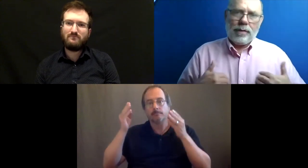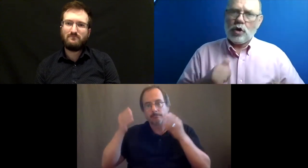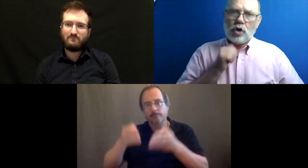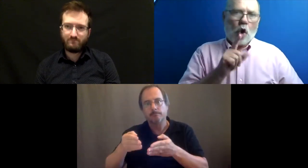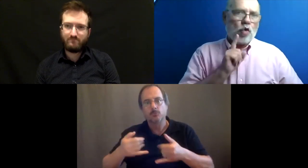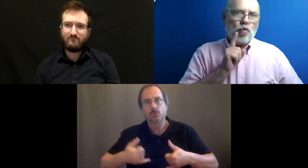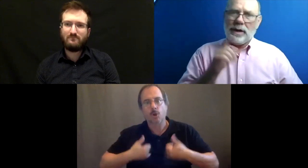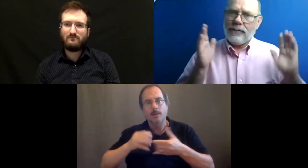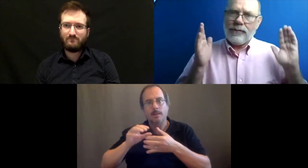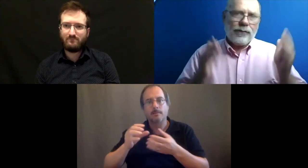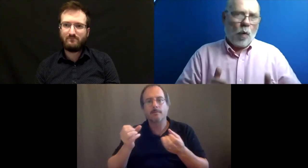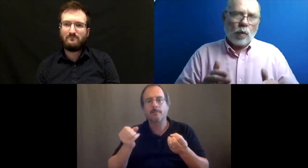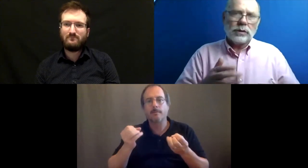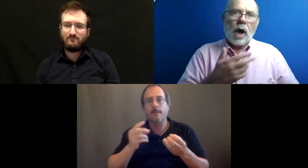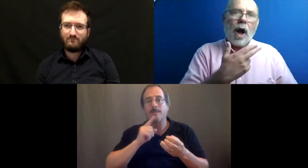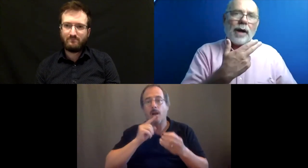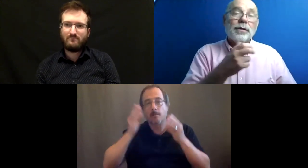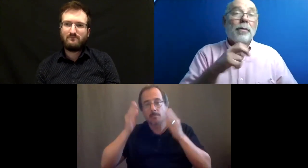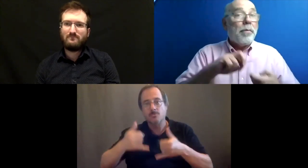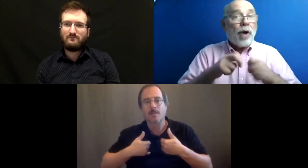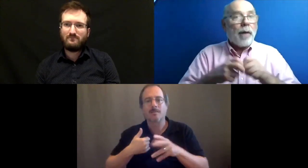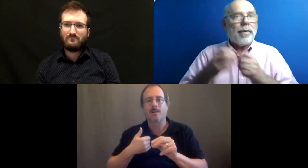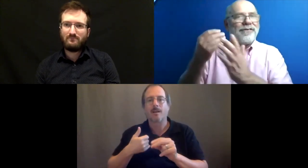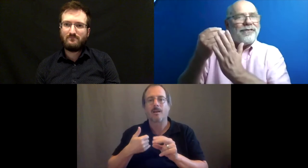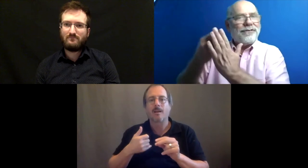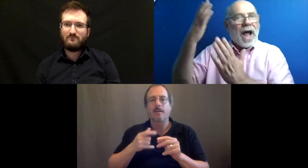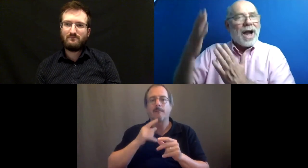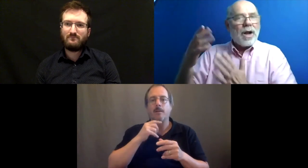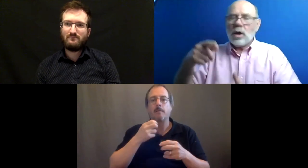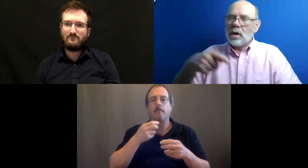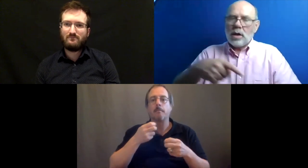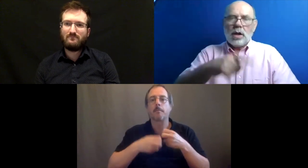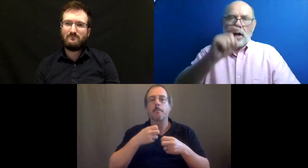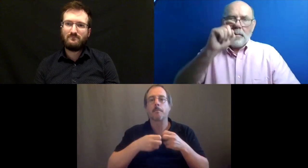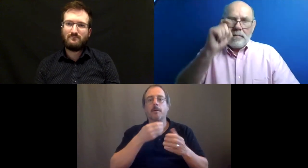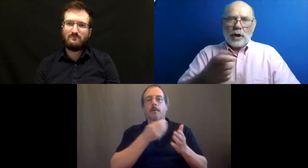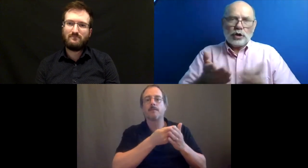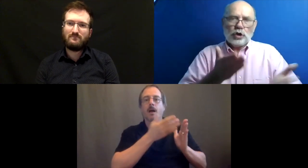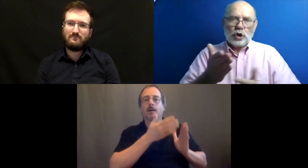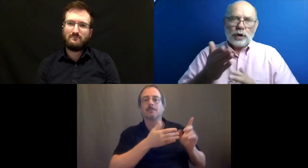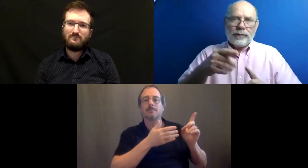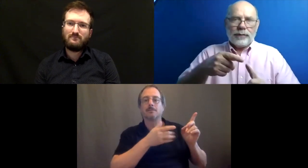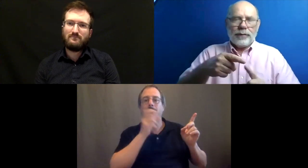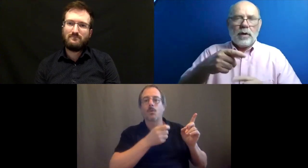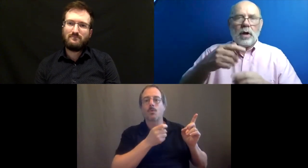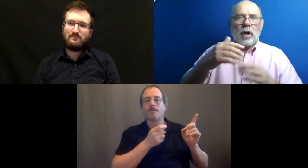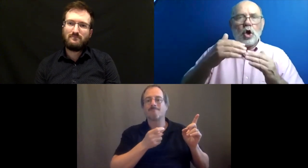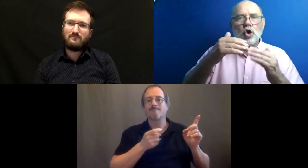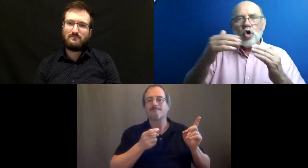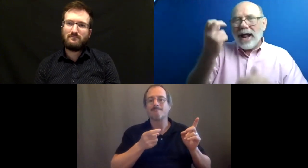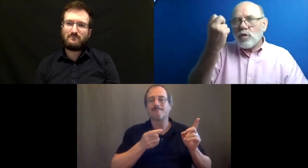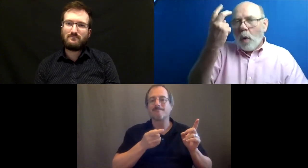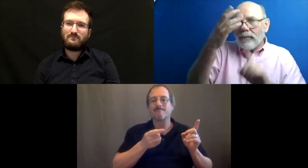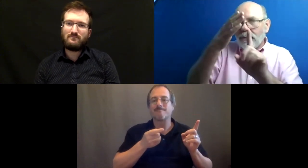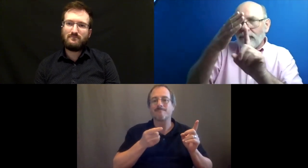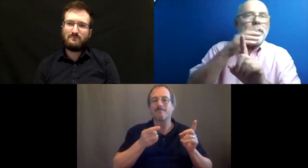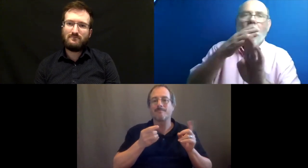their focus. They haven't been focusing on youth because of the limitations in their